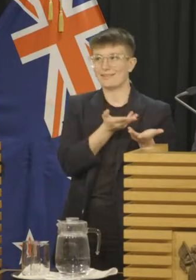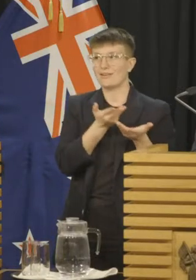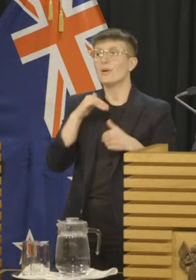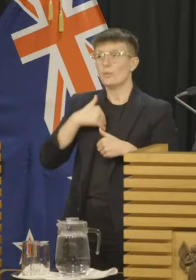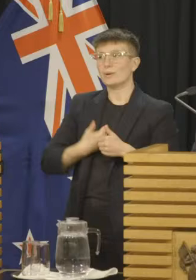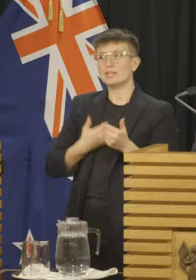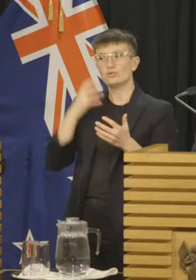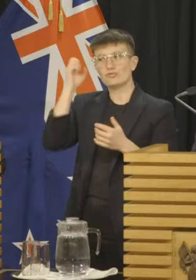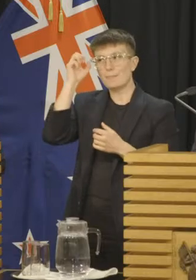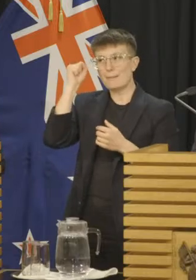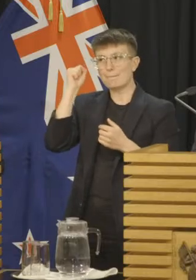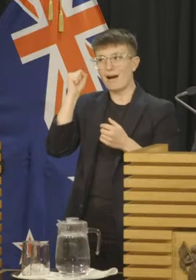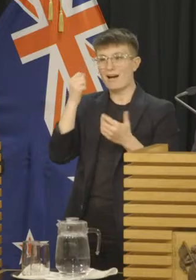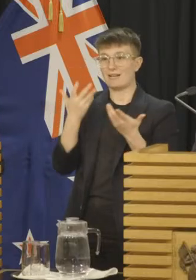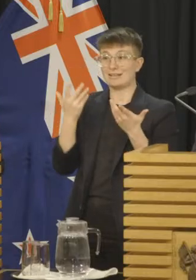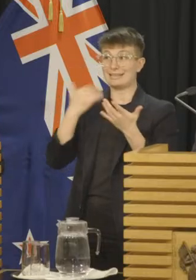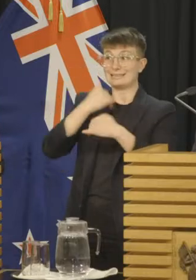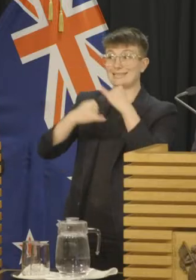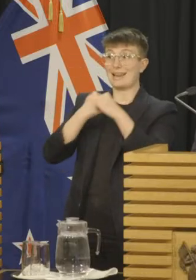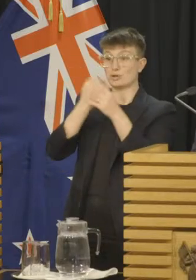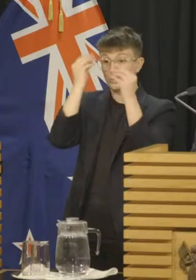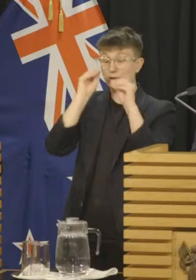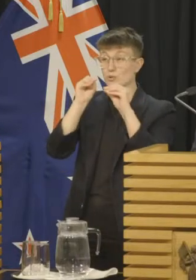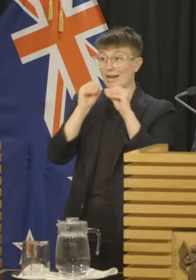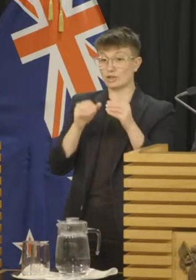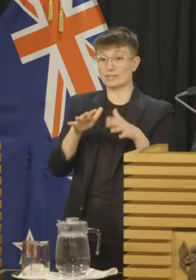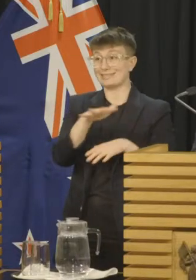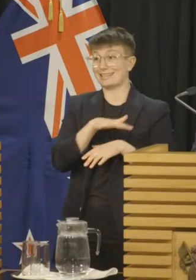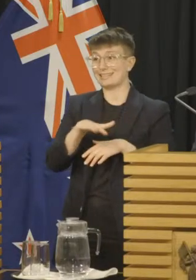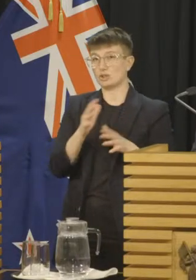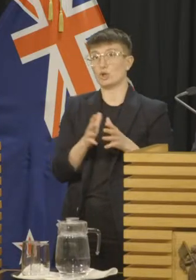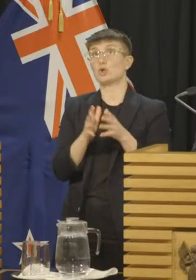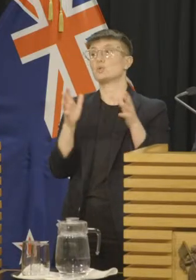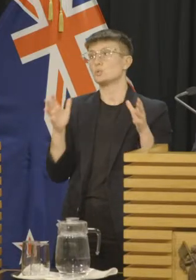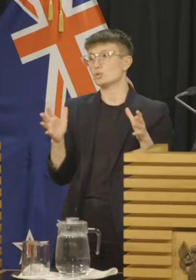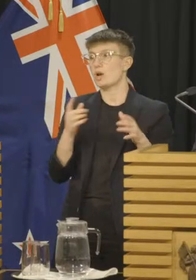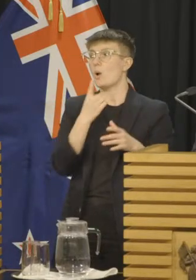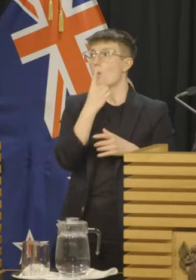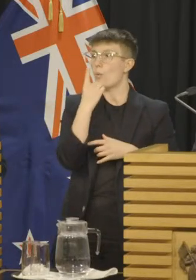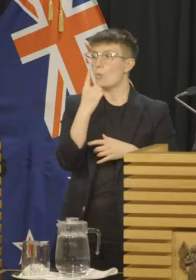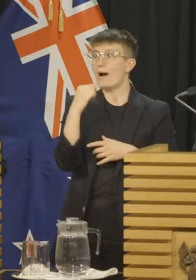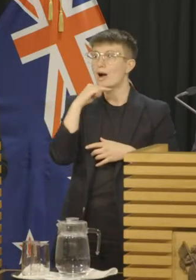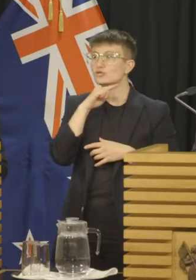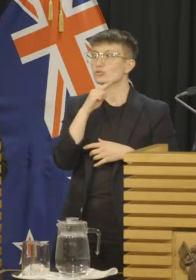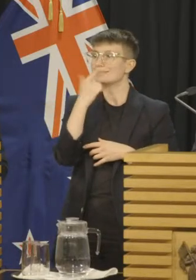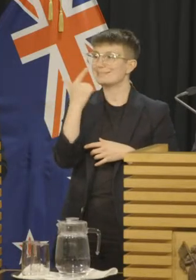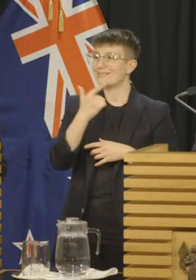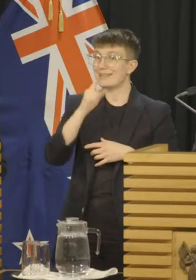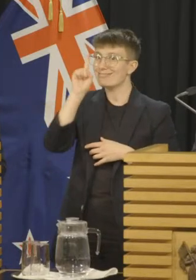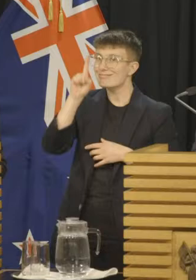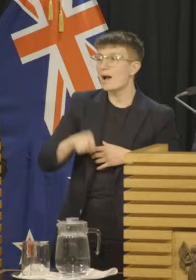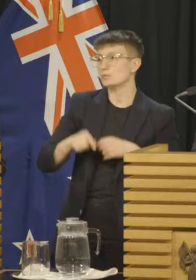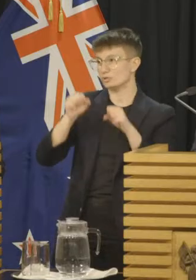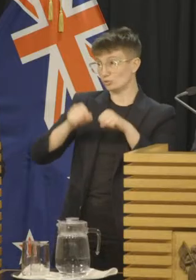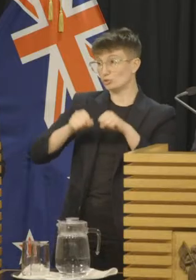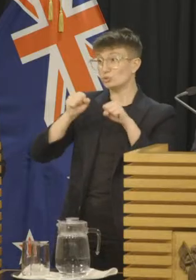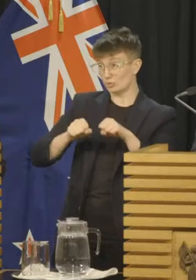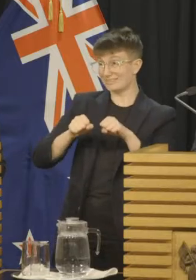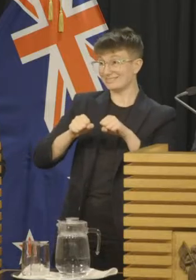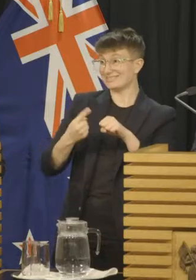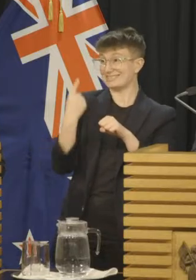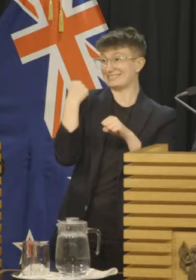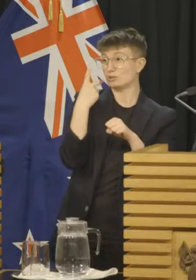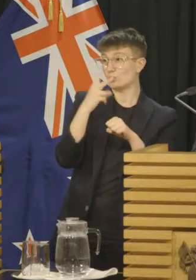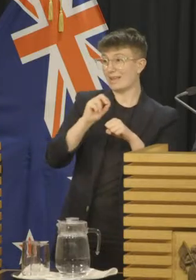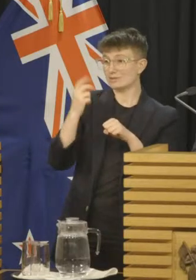education sector. So in 2018, I think roughly we were talking 117,000 students. When you factor